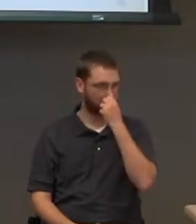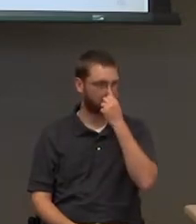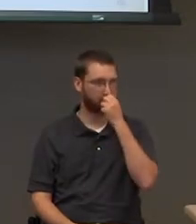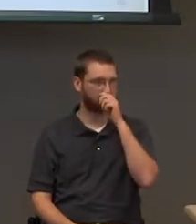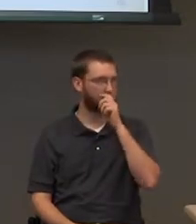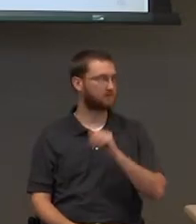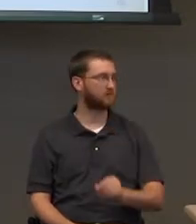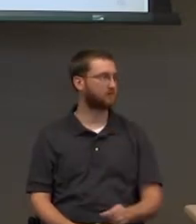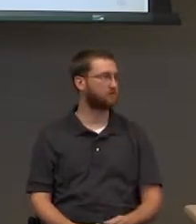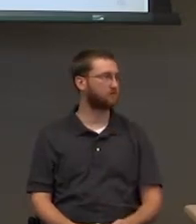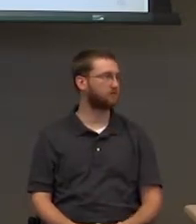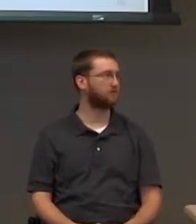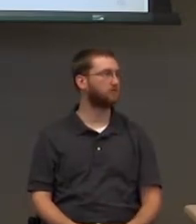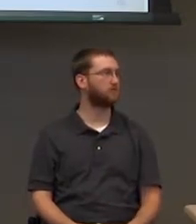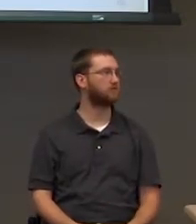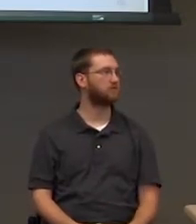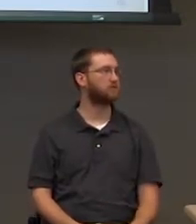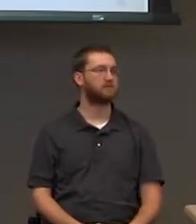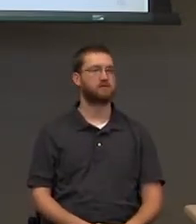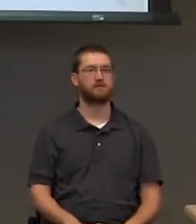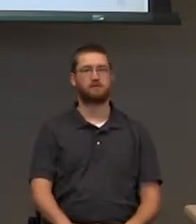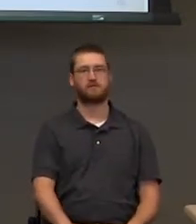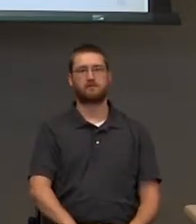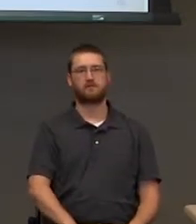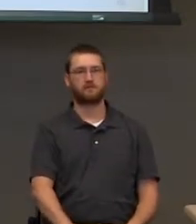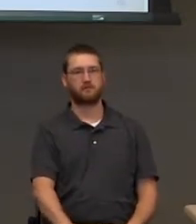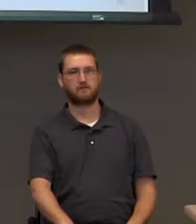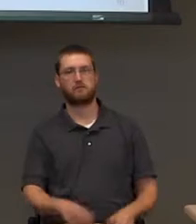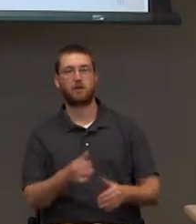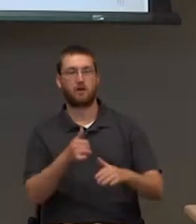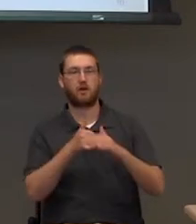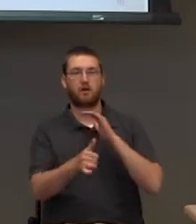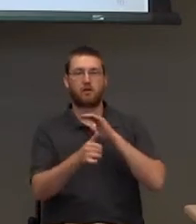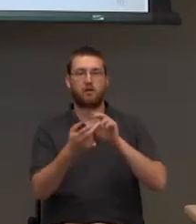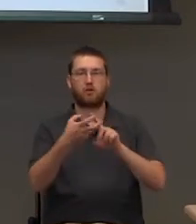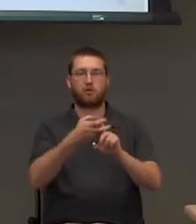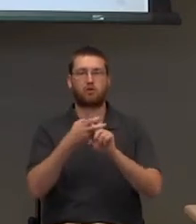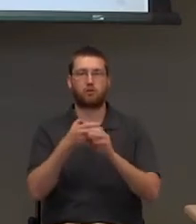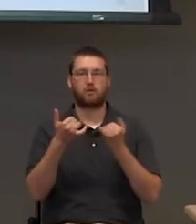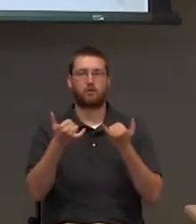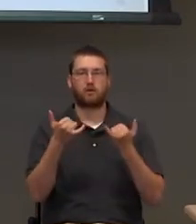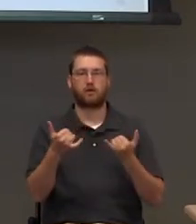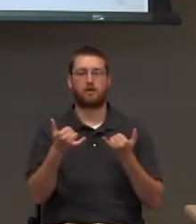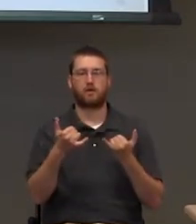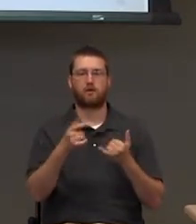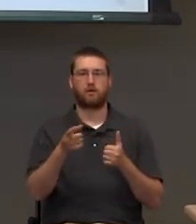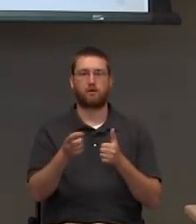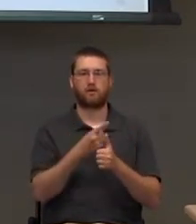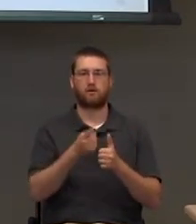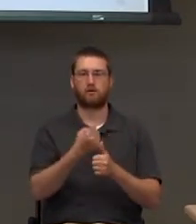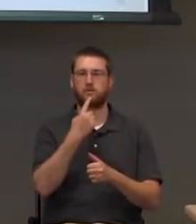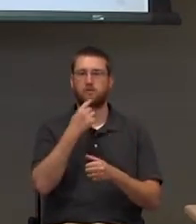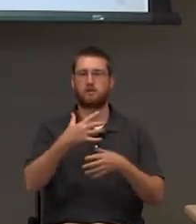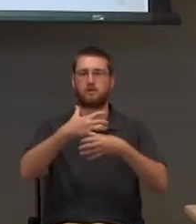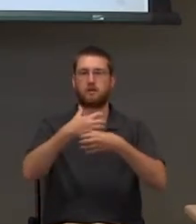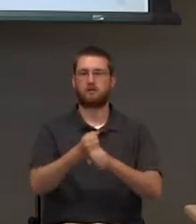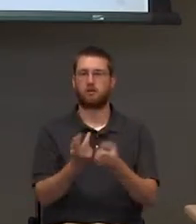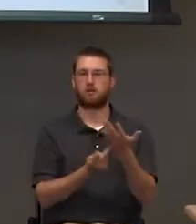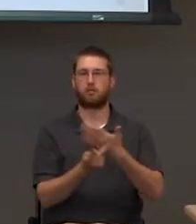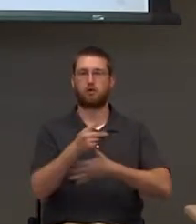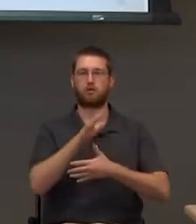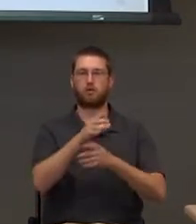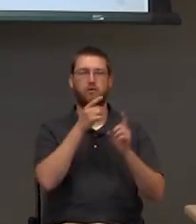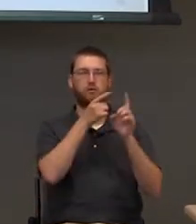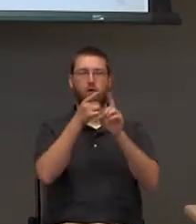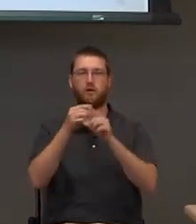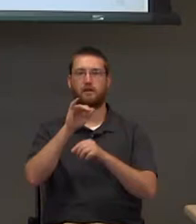under recruitment, is, the first one is consolidate, prioritize your target